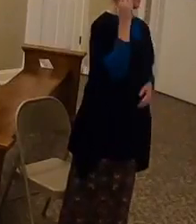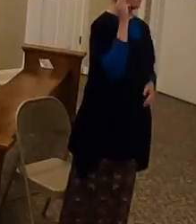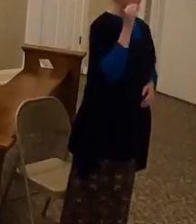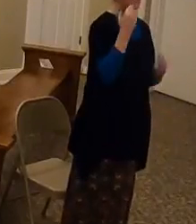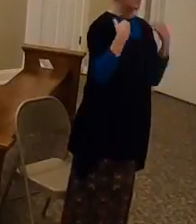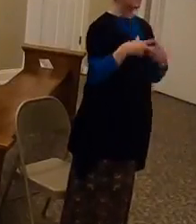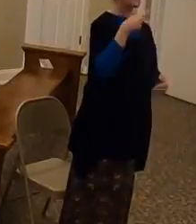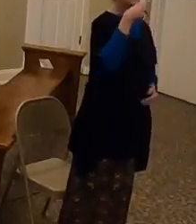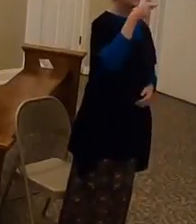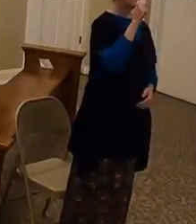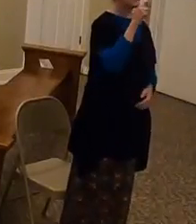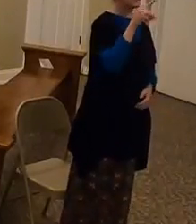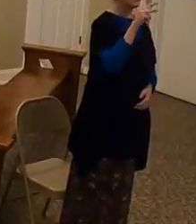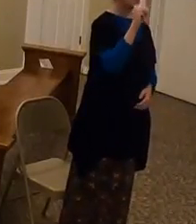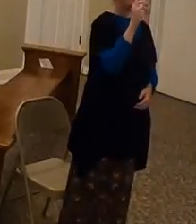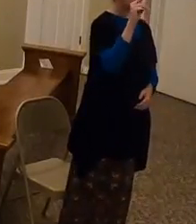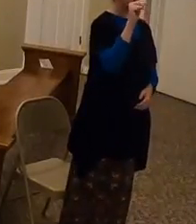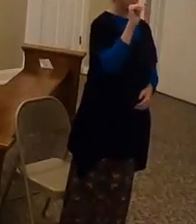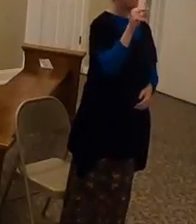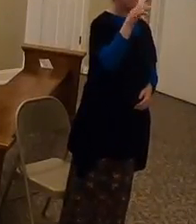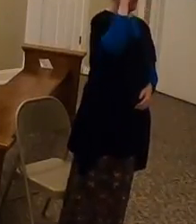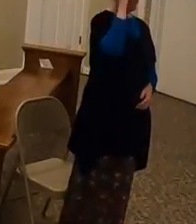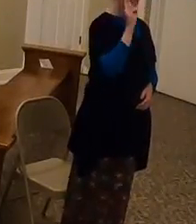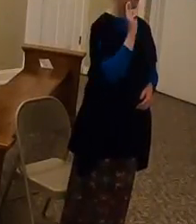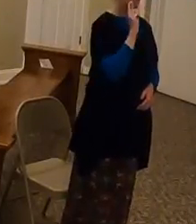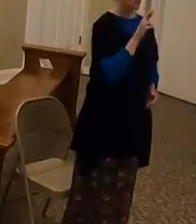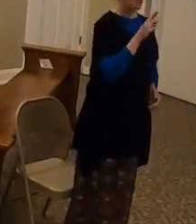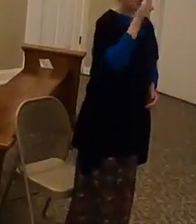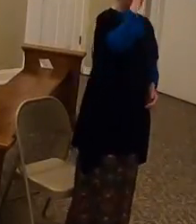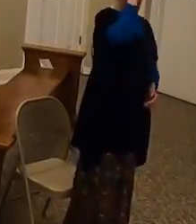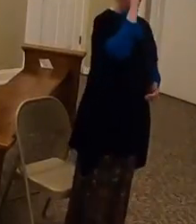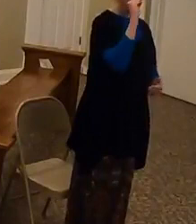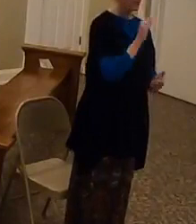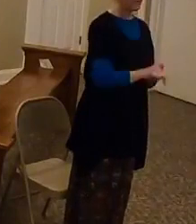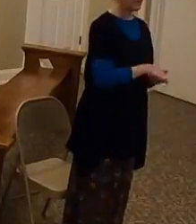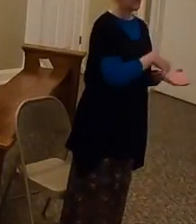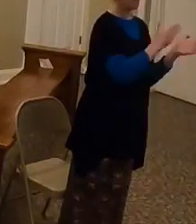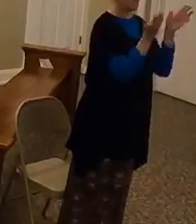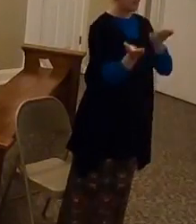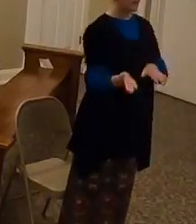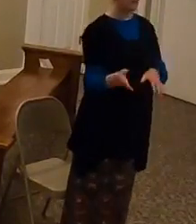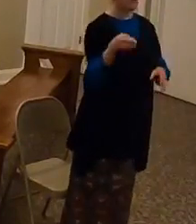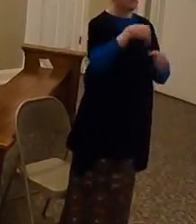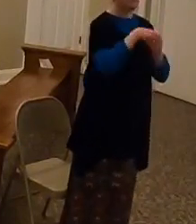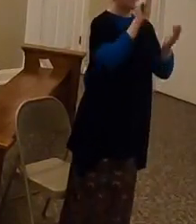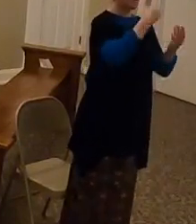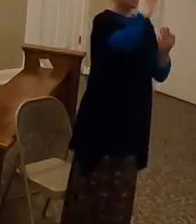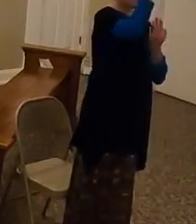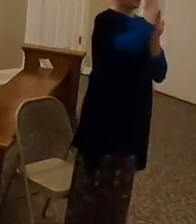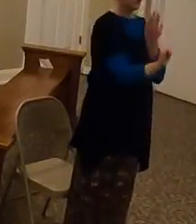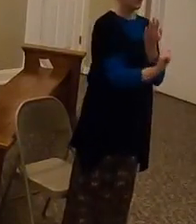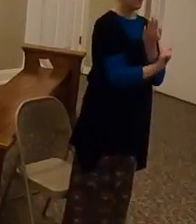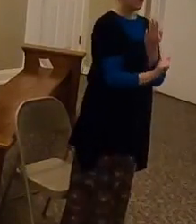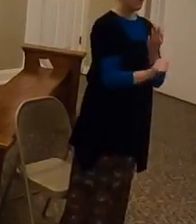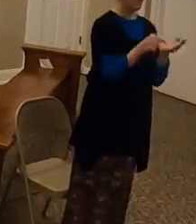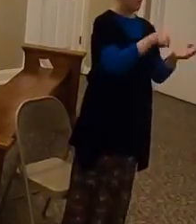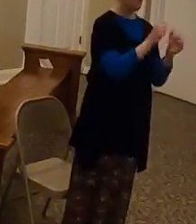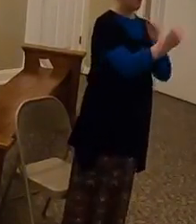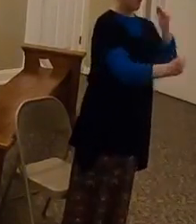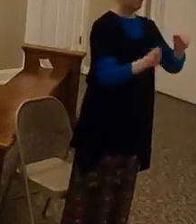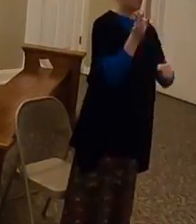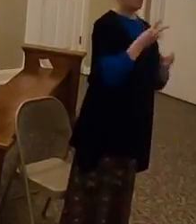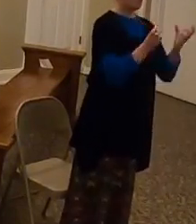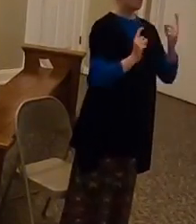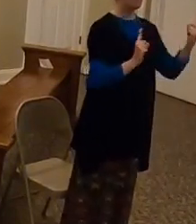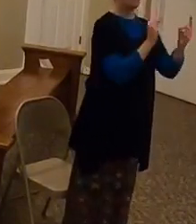got pneumonia, and her husband just passed away just January of this year. So we want